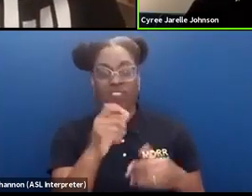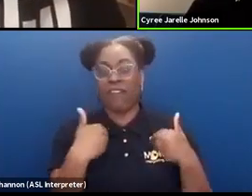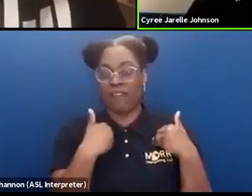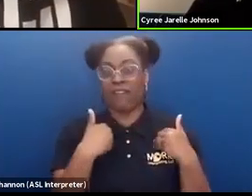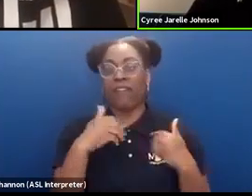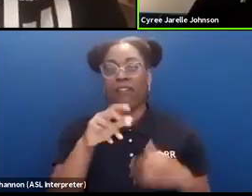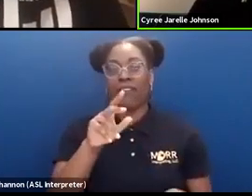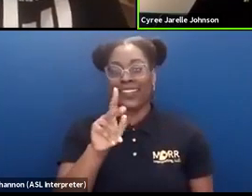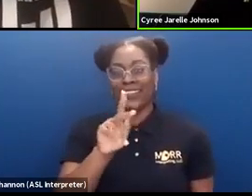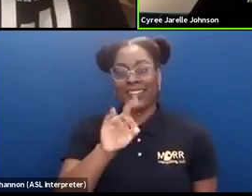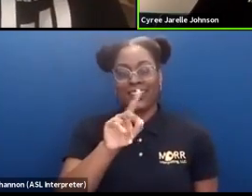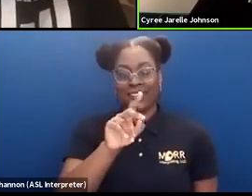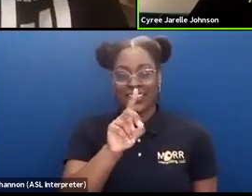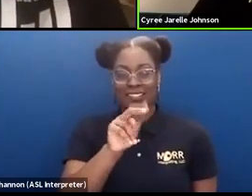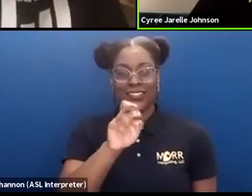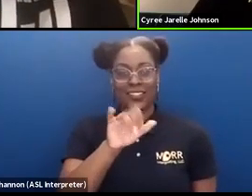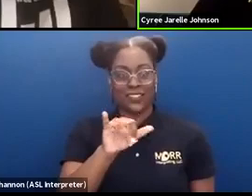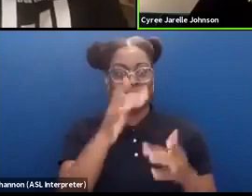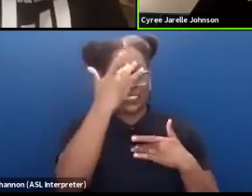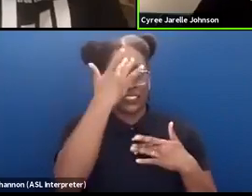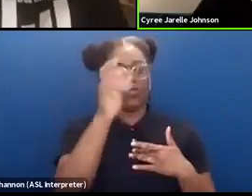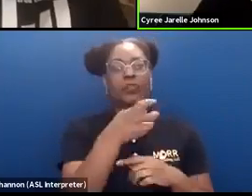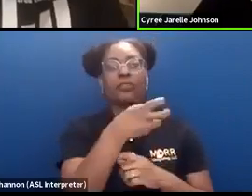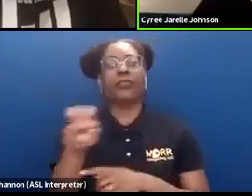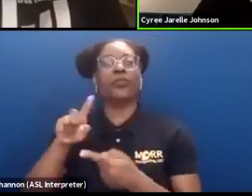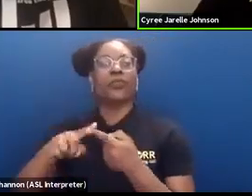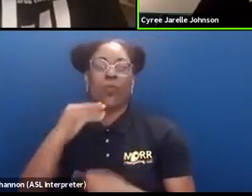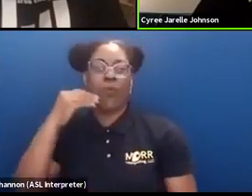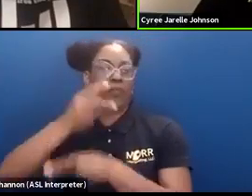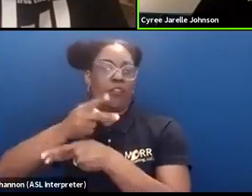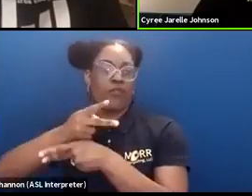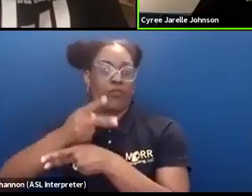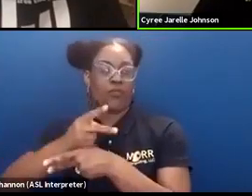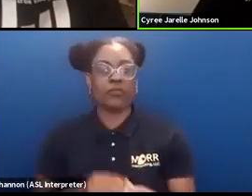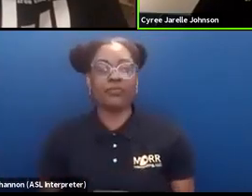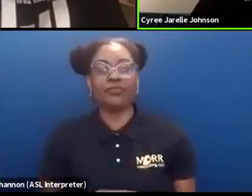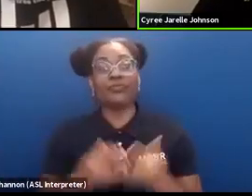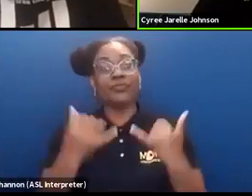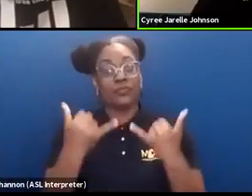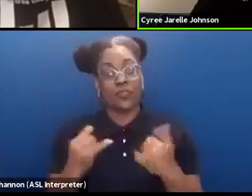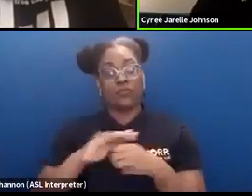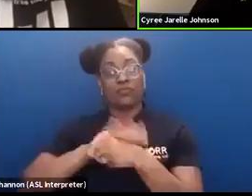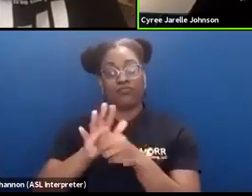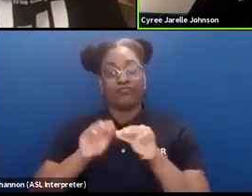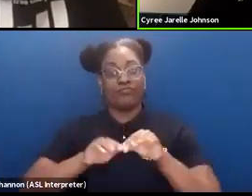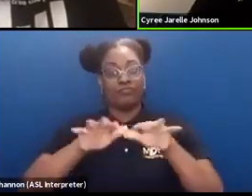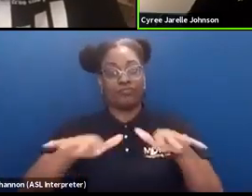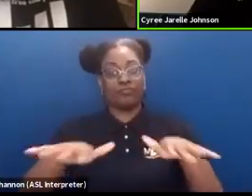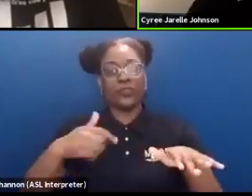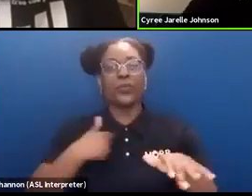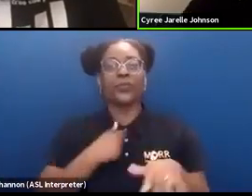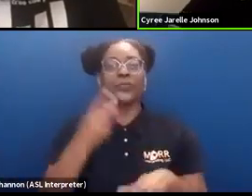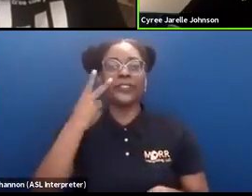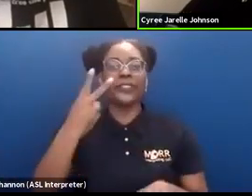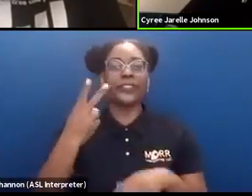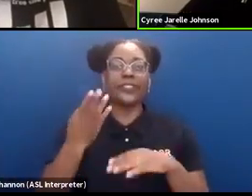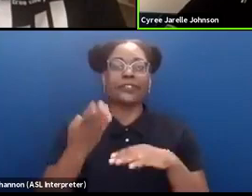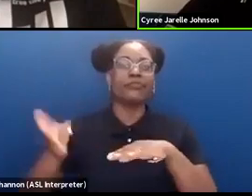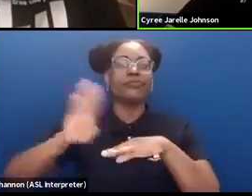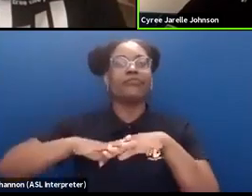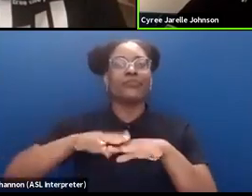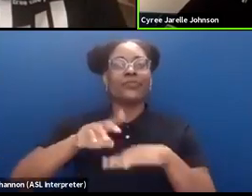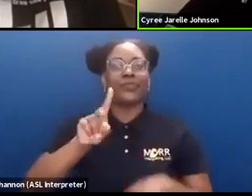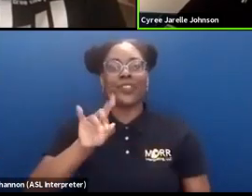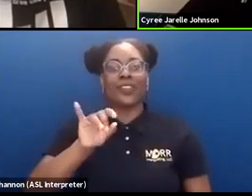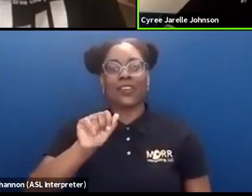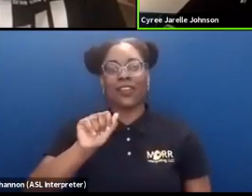to be transferred to home care. So, and now with COVID-19, we're seeing an increase in the need for dialysis as well. I want people to consider how